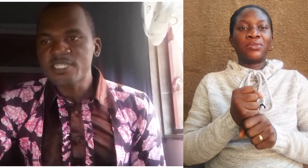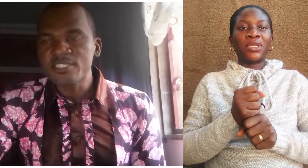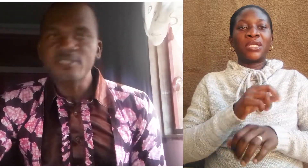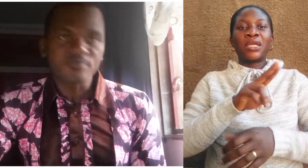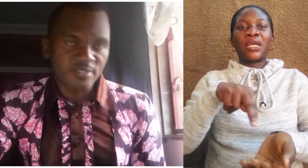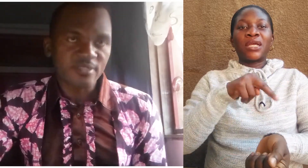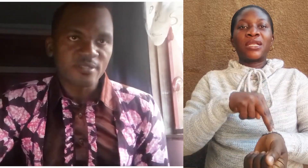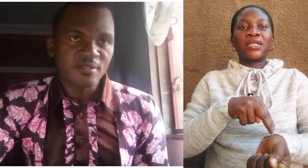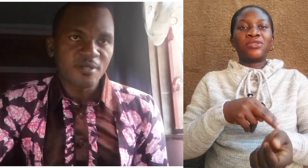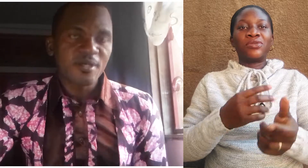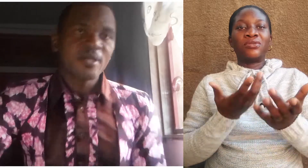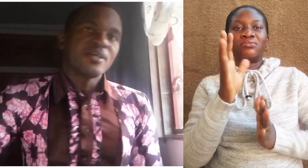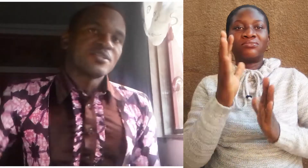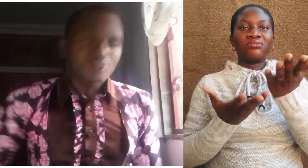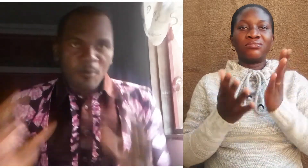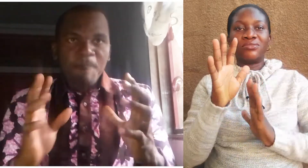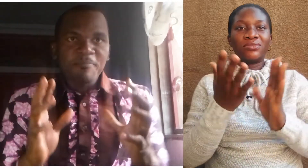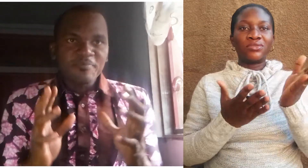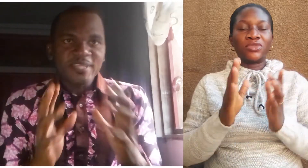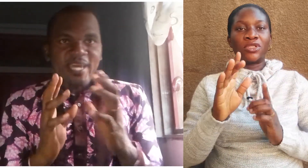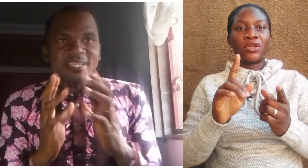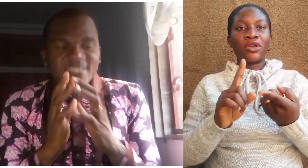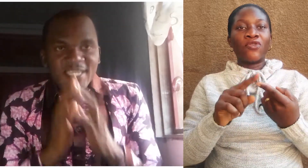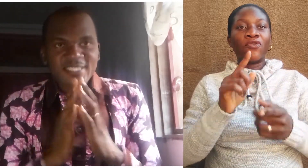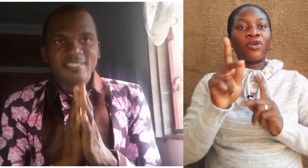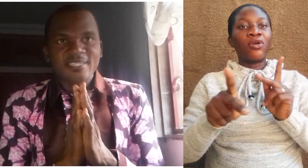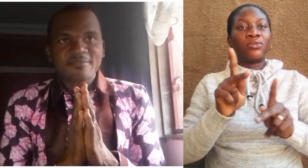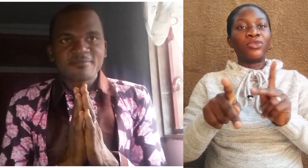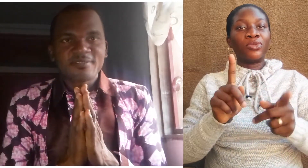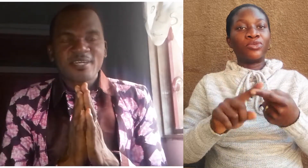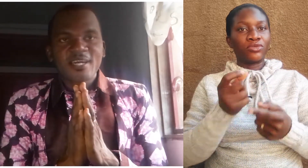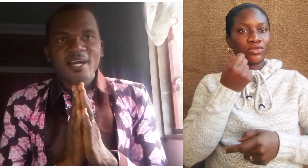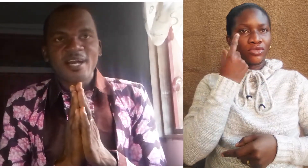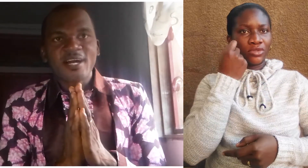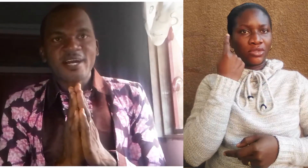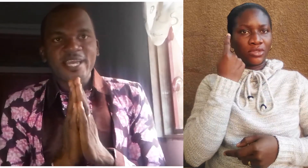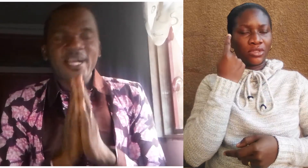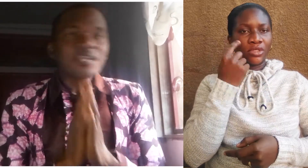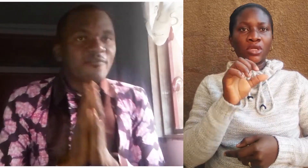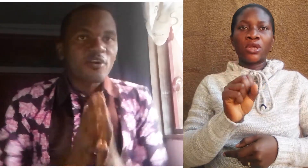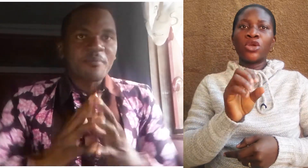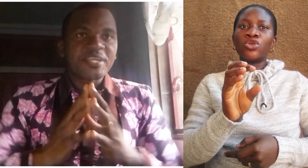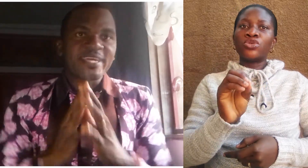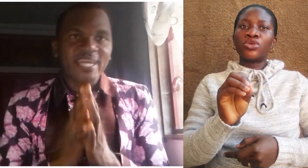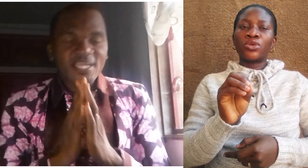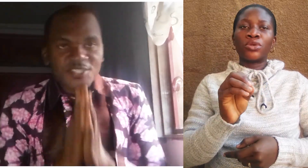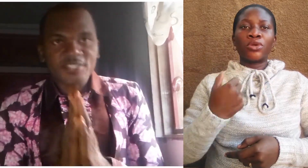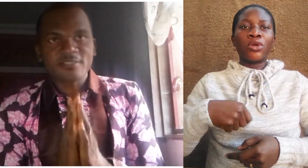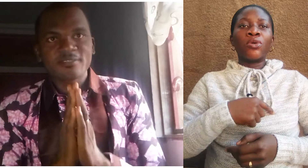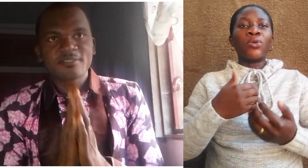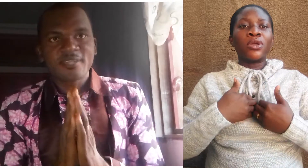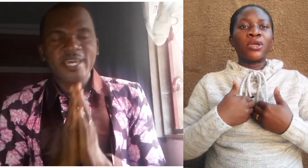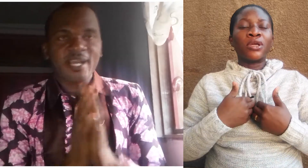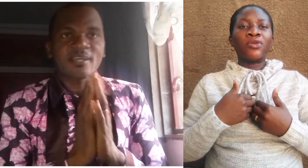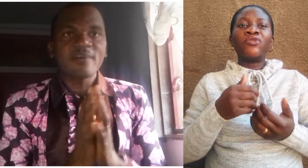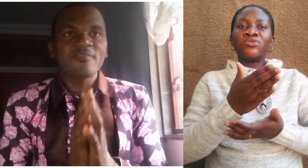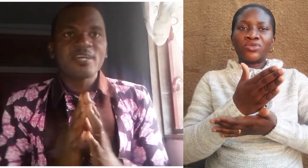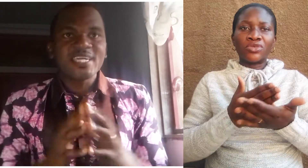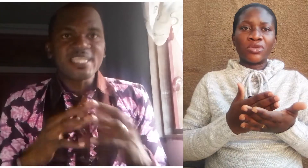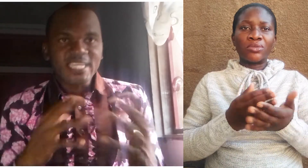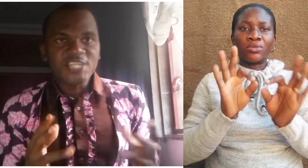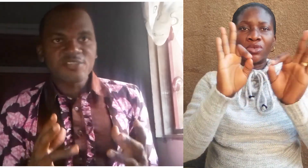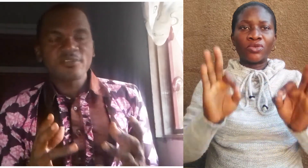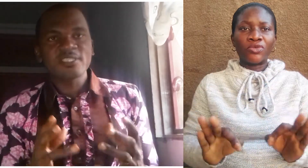this understood. So there exists a kind of communication, a kind